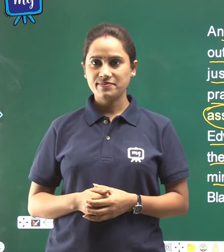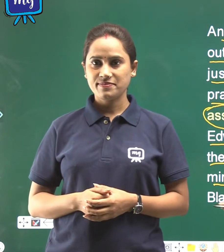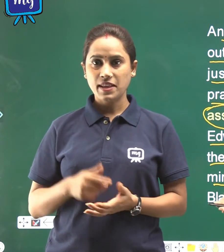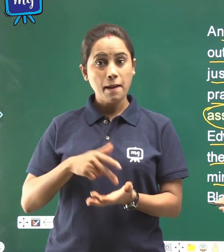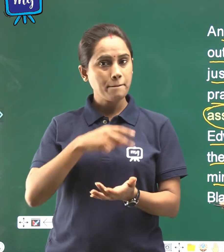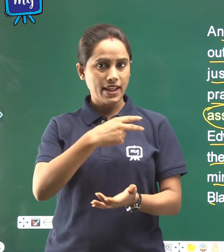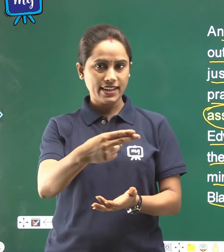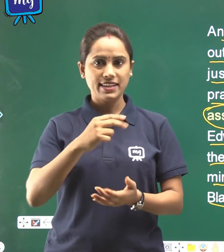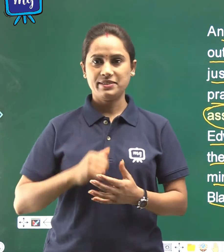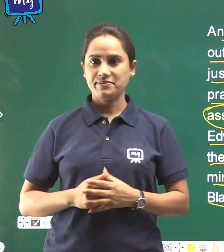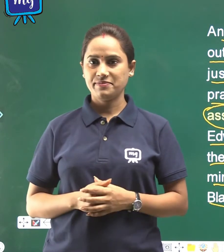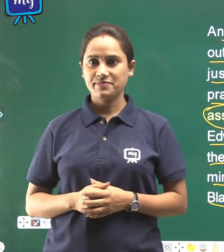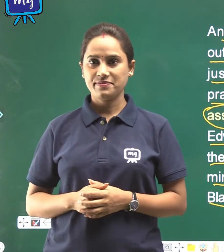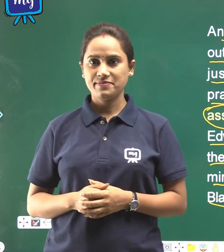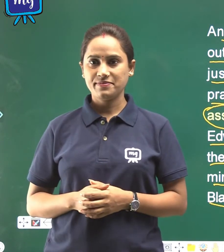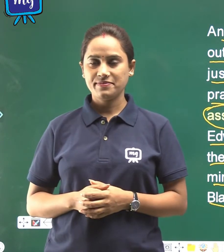Blenheim.